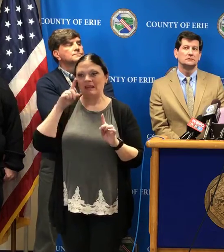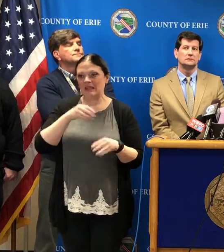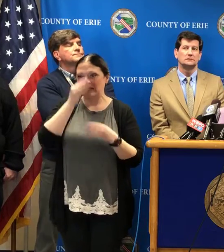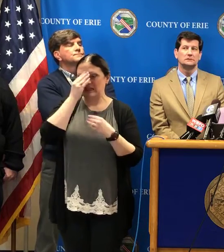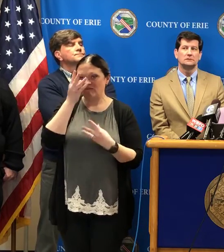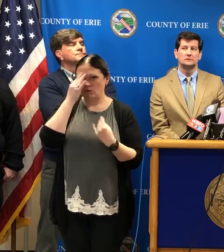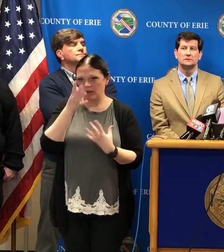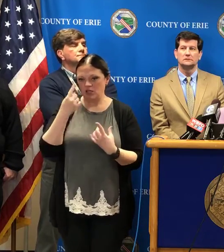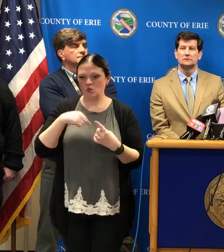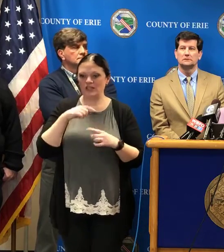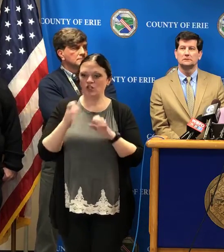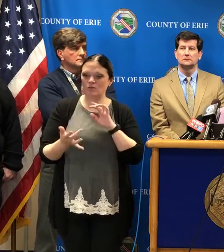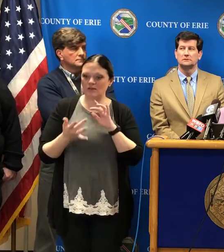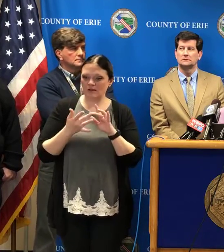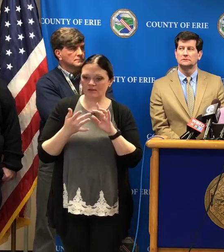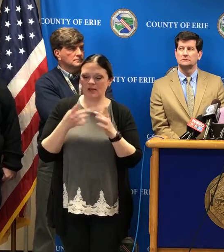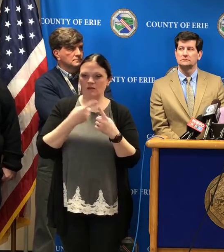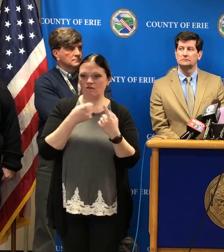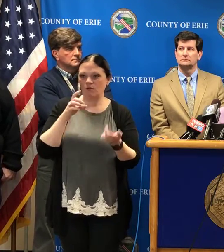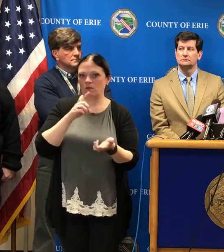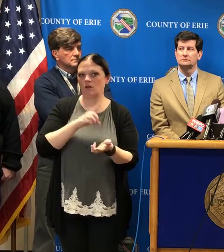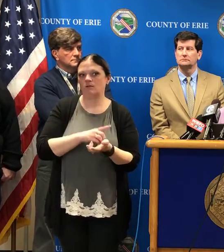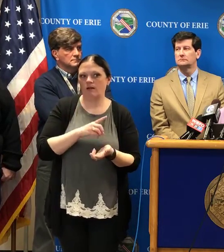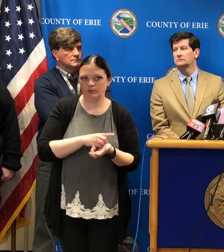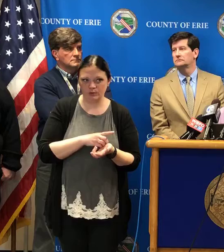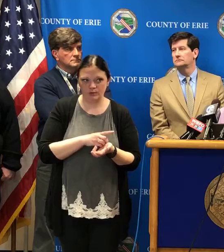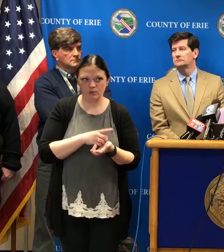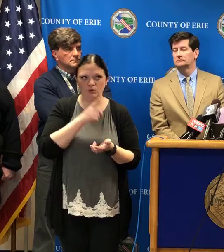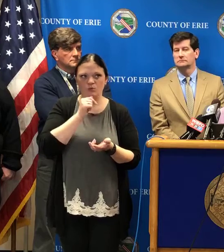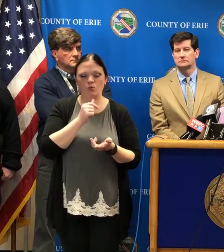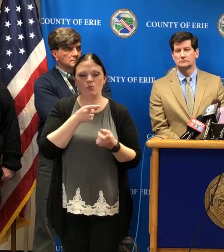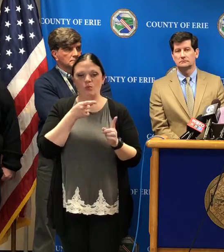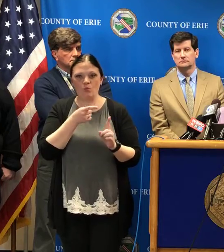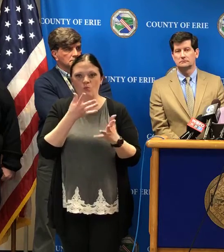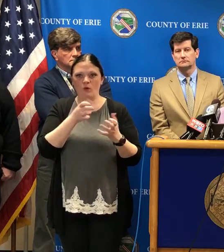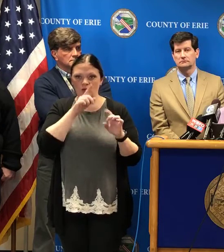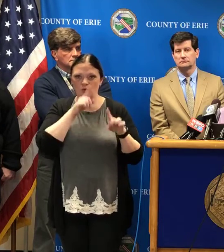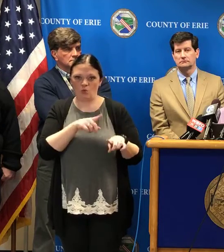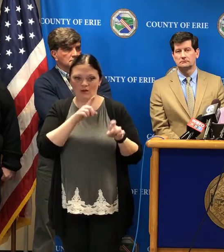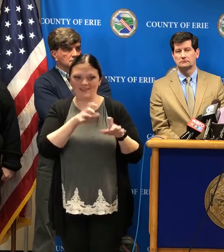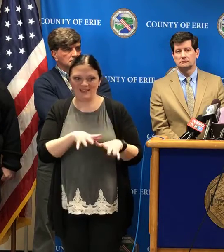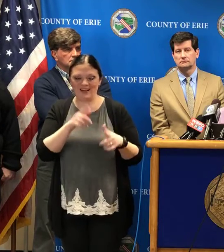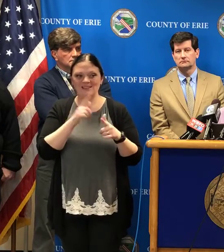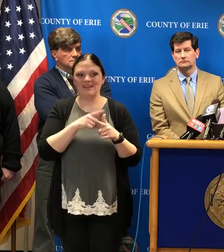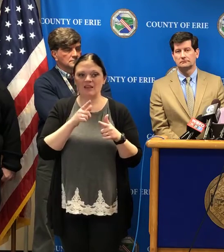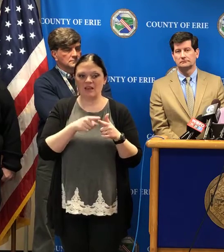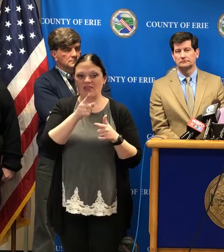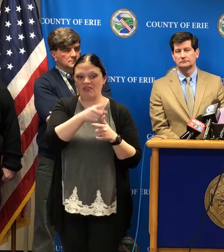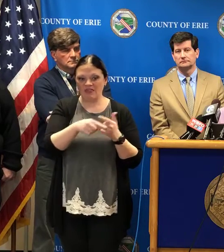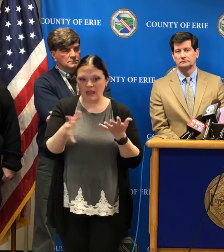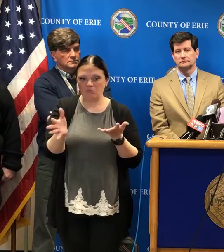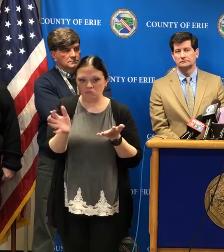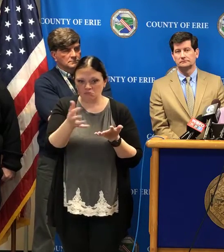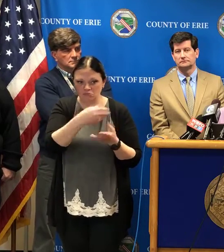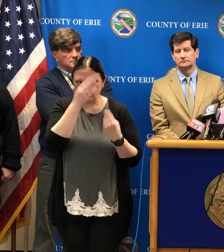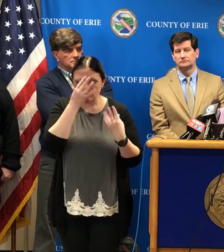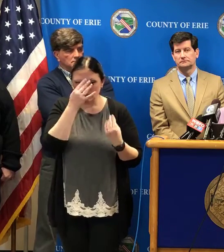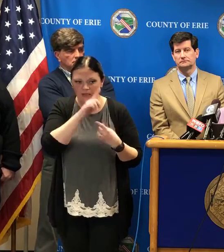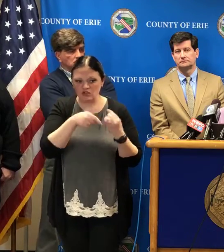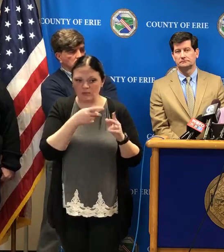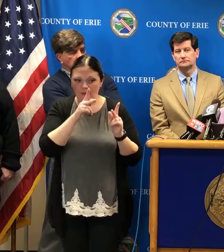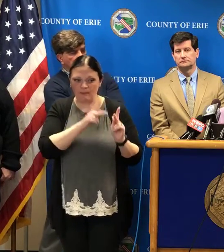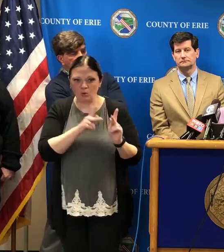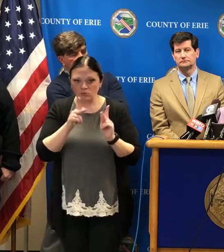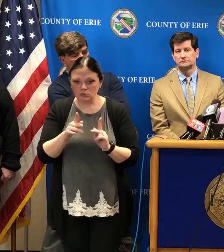information. We need to be contacted by a healthcare provider who wants to order the test, and then we work and they collect information about the